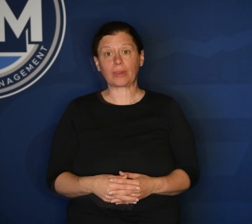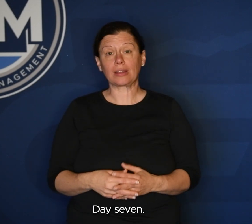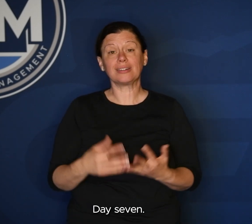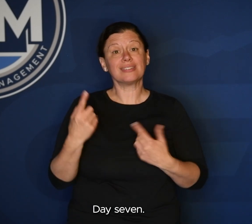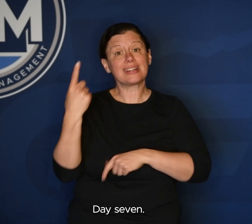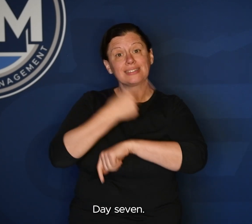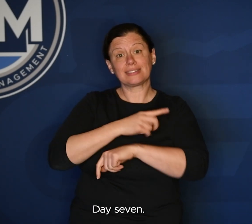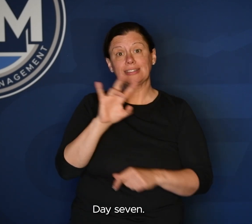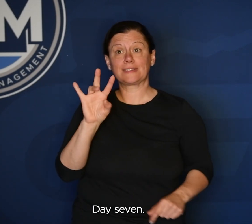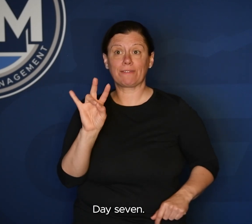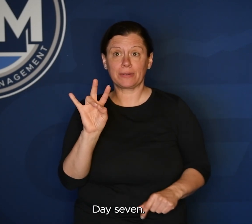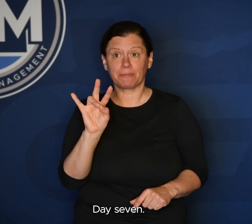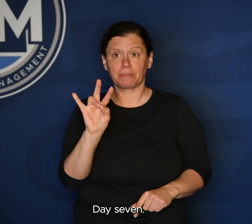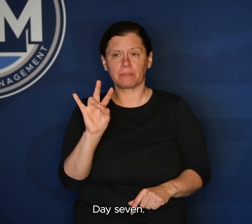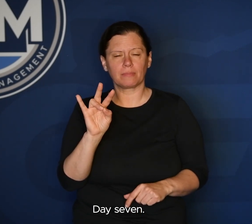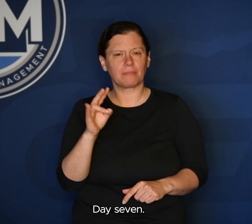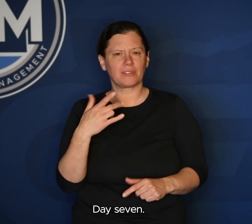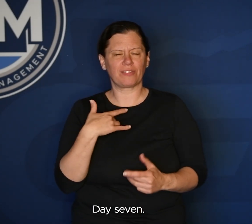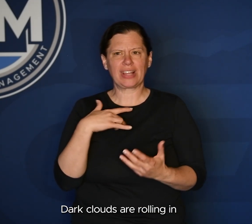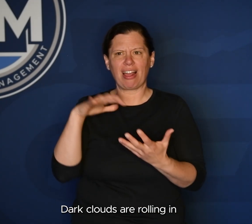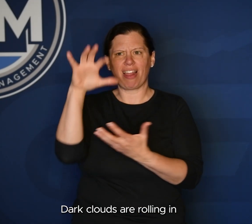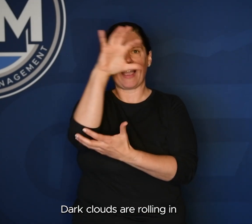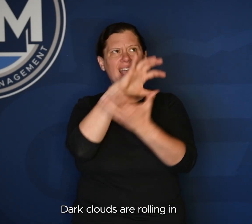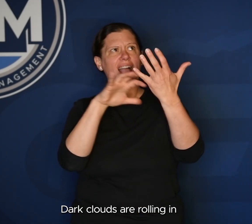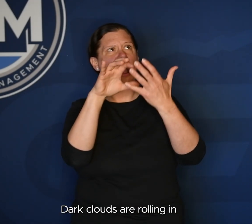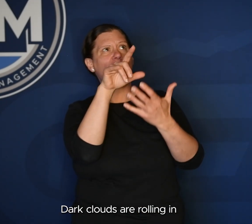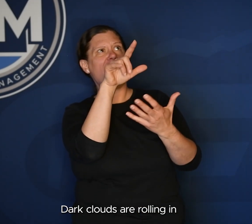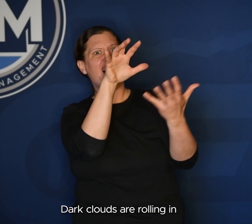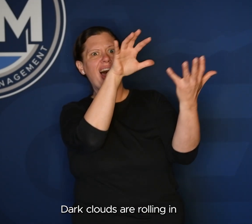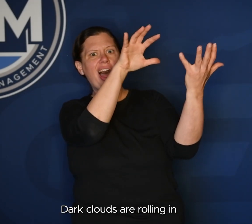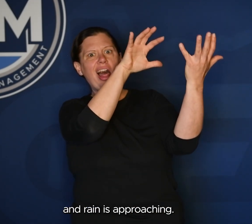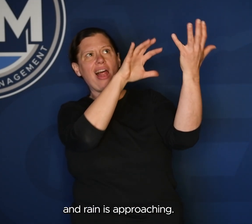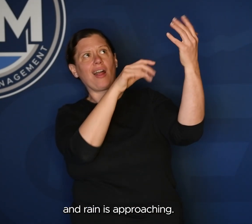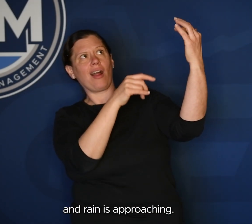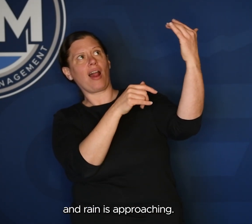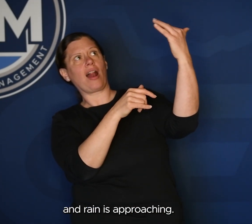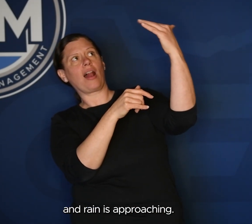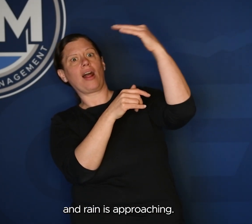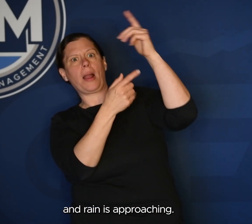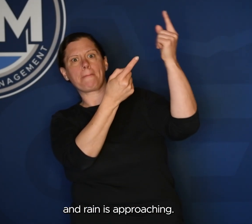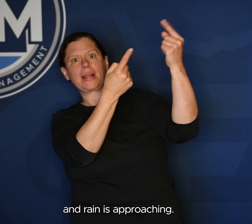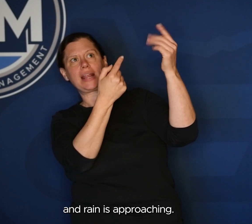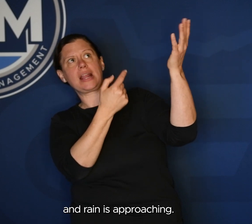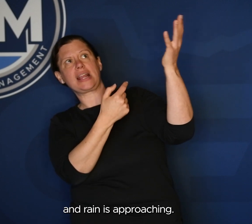Day 7. Dark clouds are rolling in and rain is approaching.